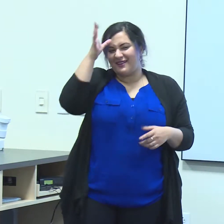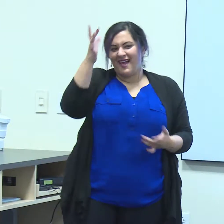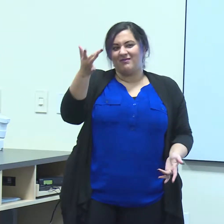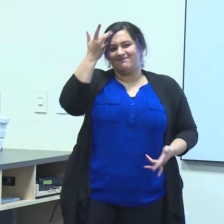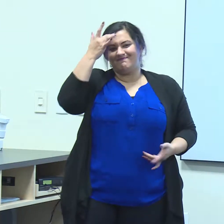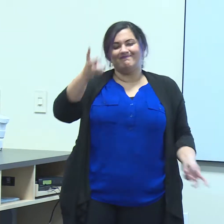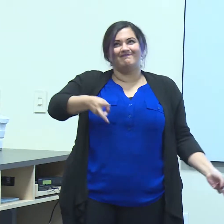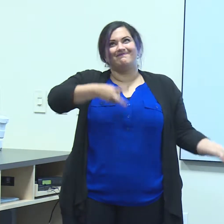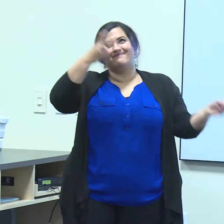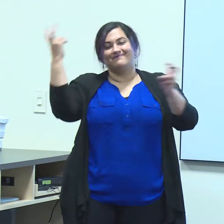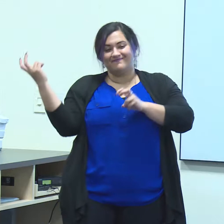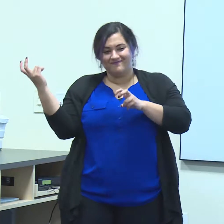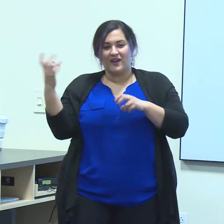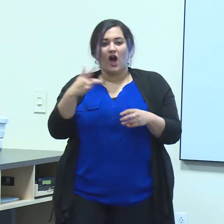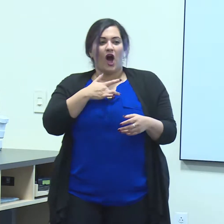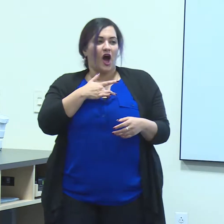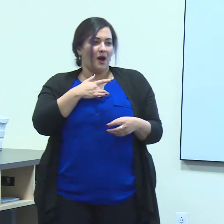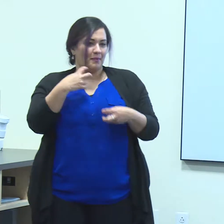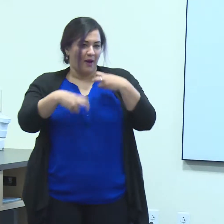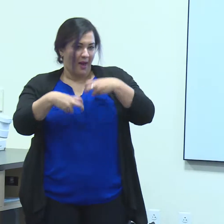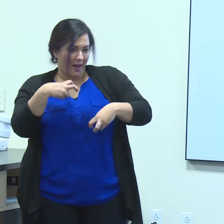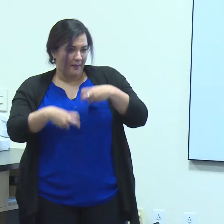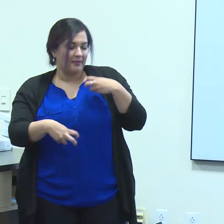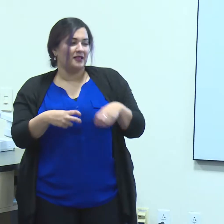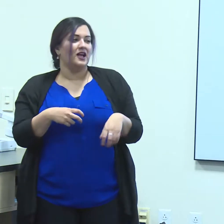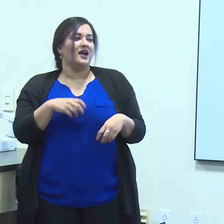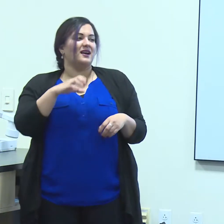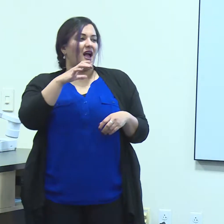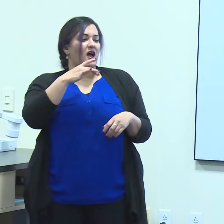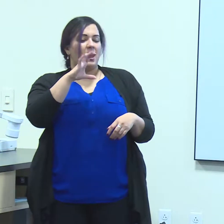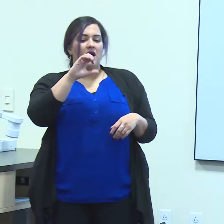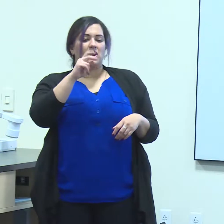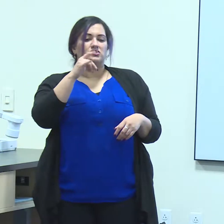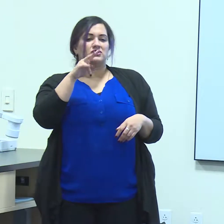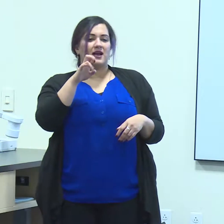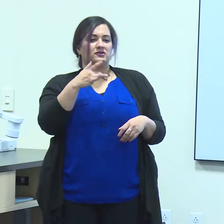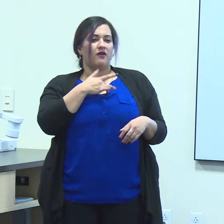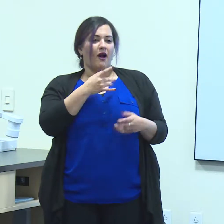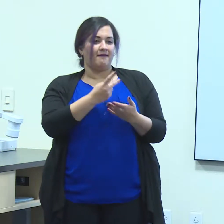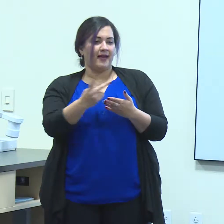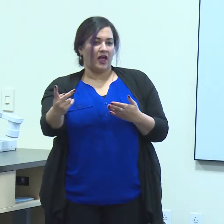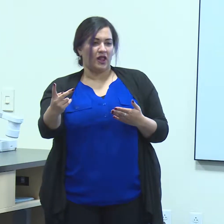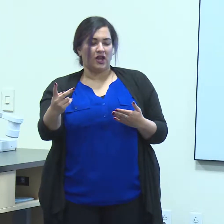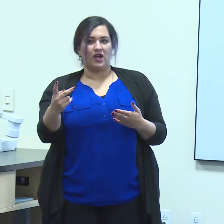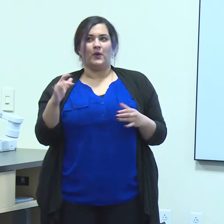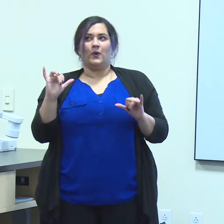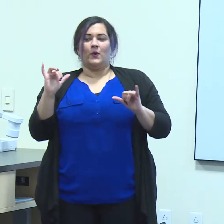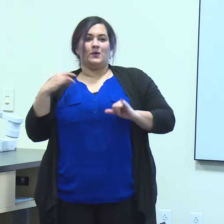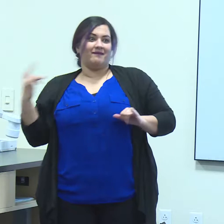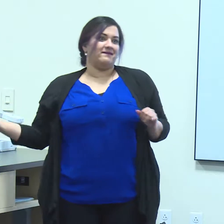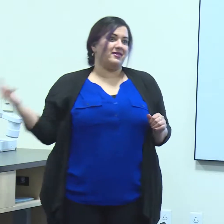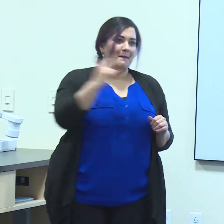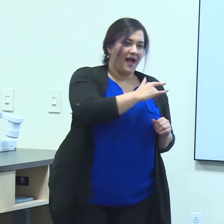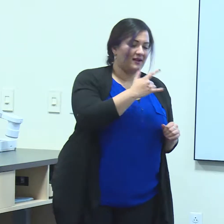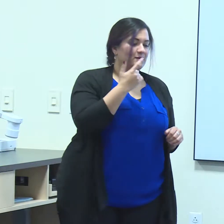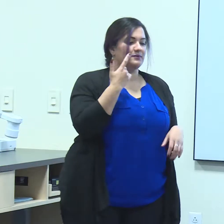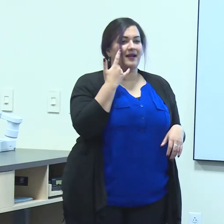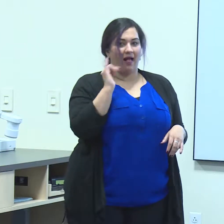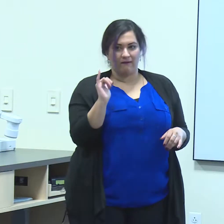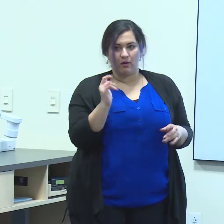Then after 2 years focusing on science, life happens. My father became ill with heart problems. He had congestive